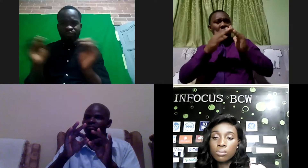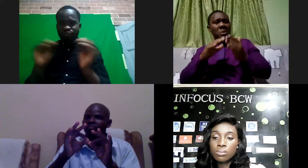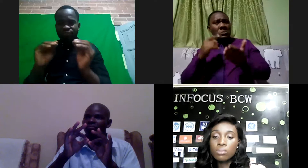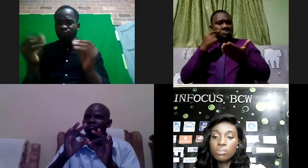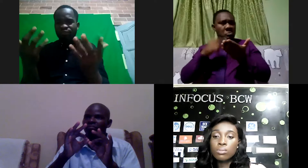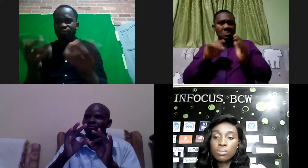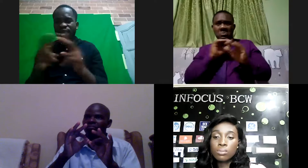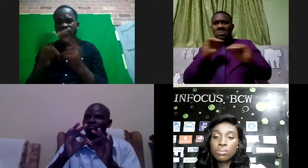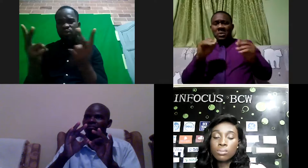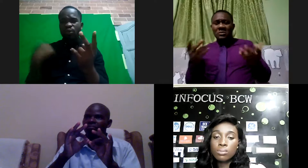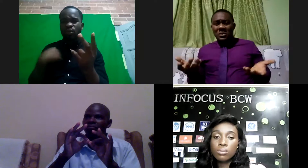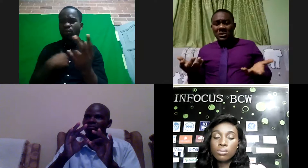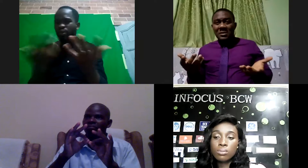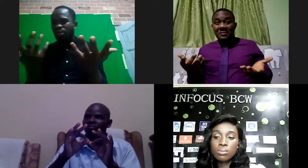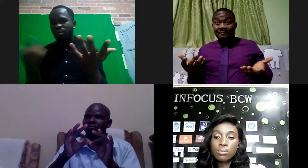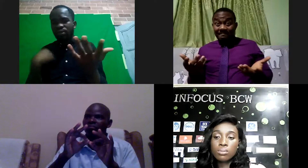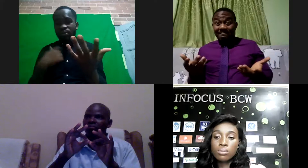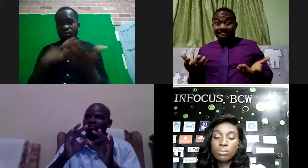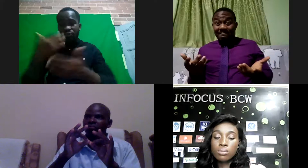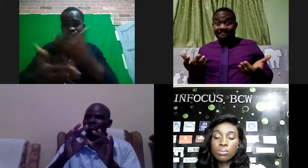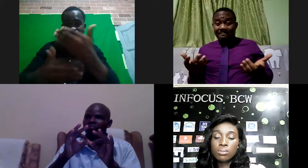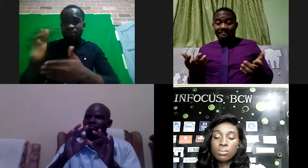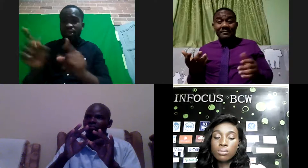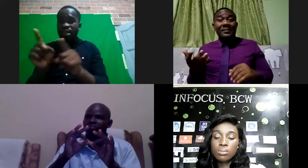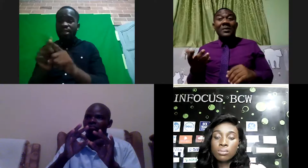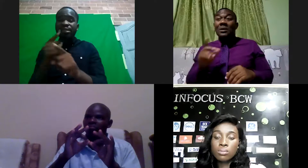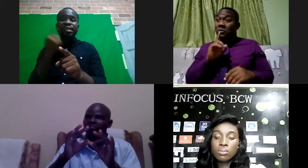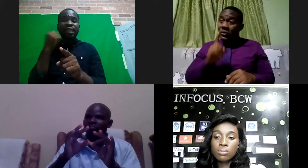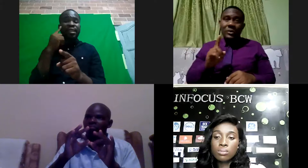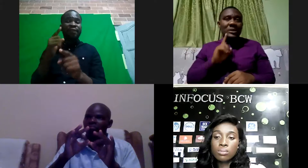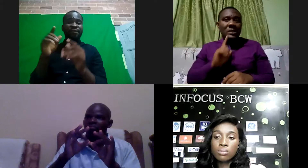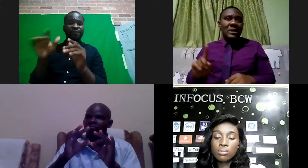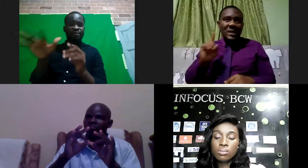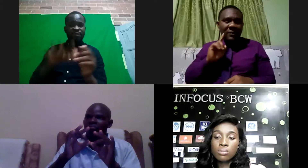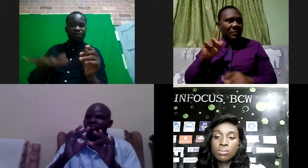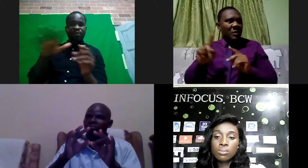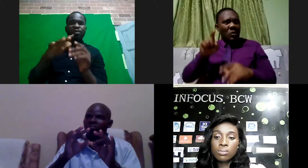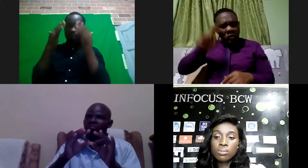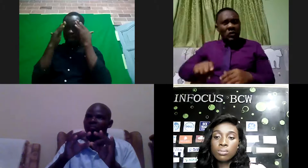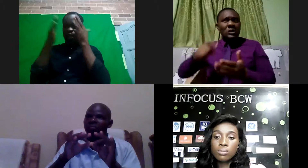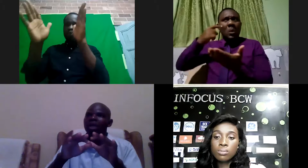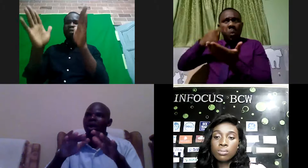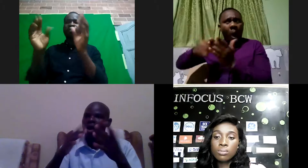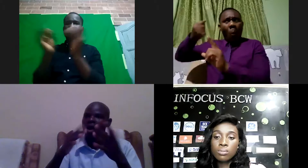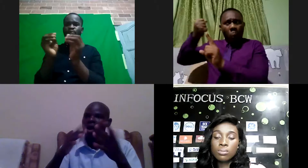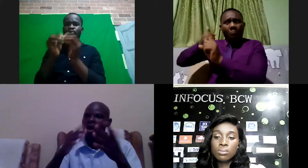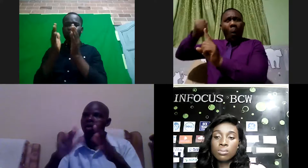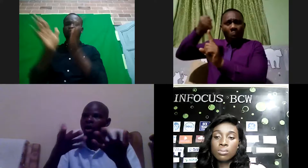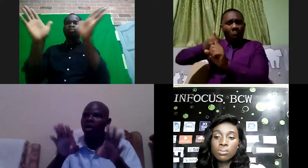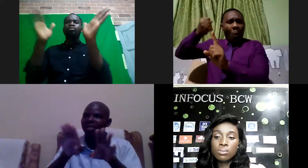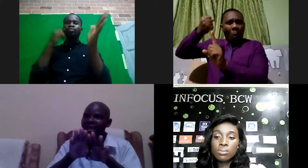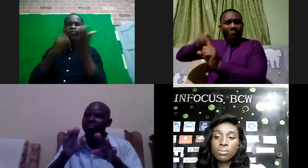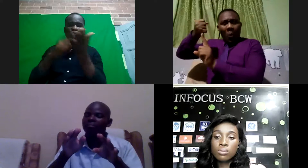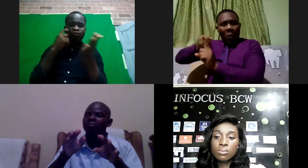So all in all, as deaf people, we need more awareness each and every time. I think this should